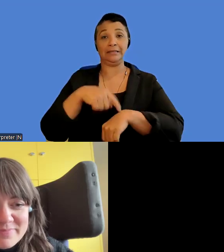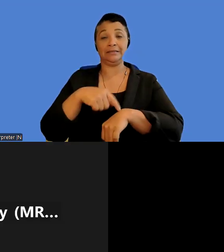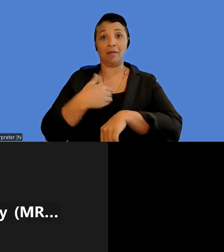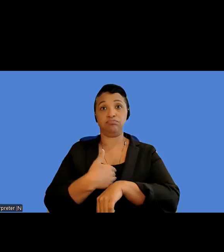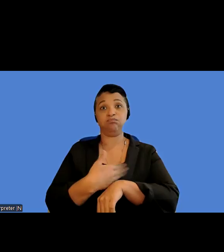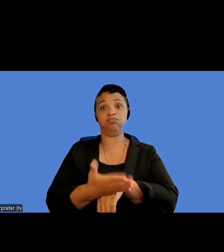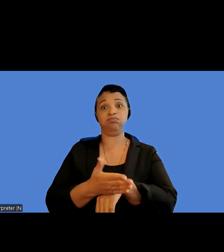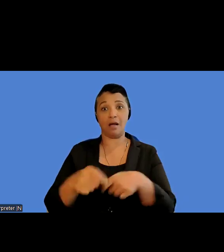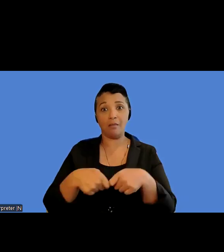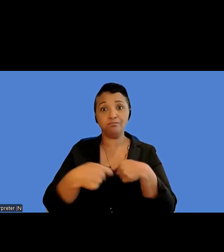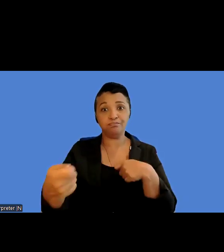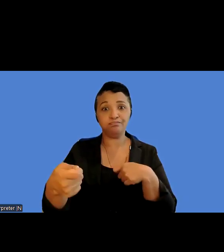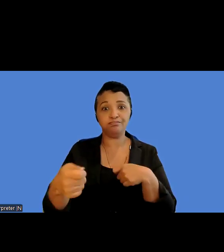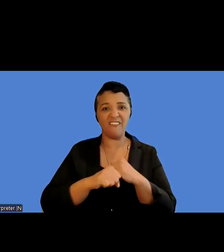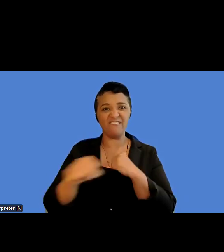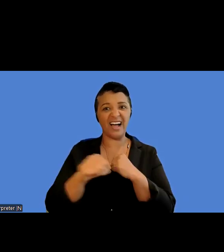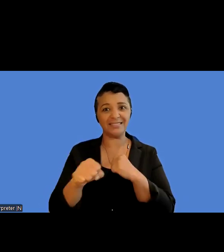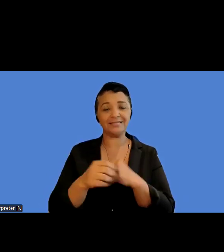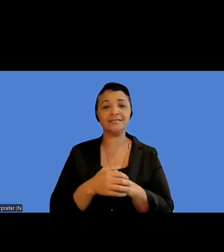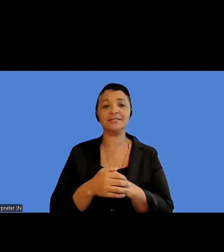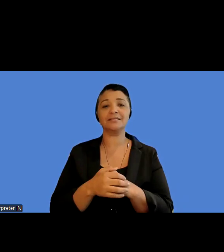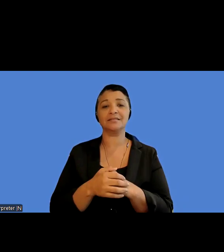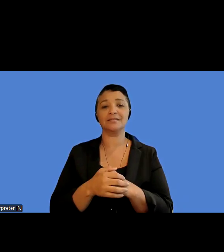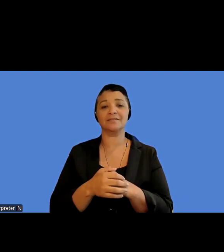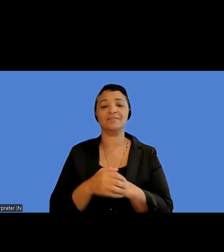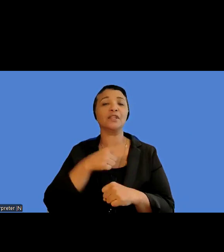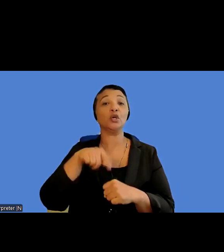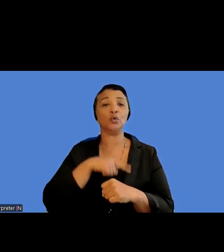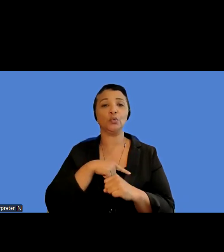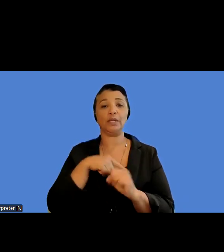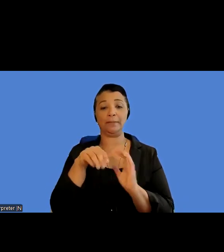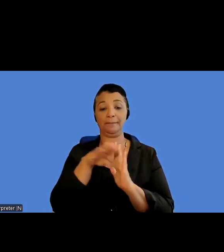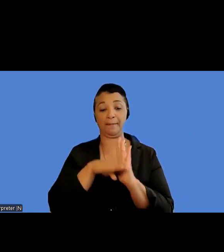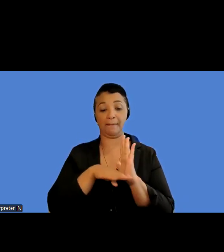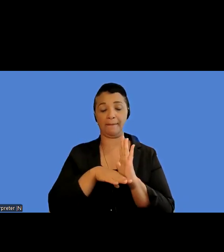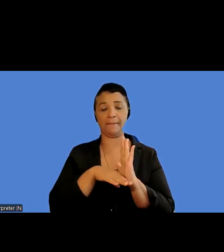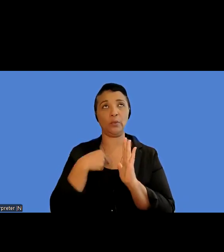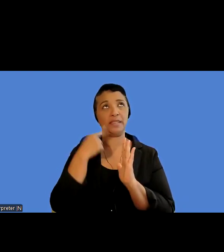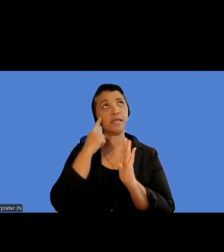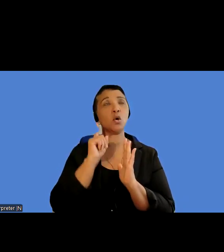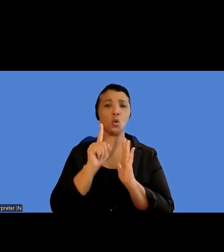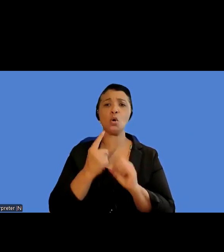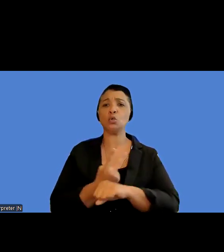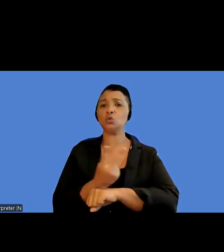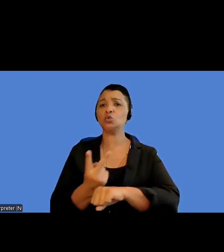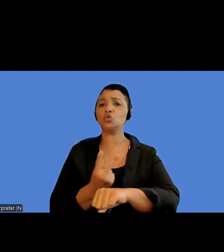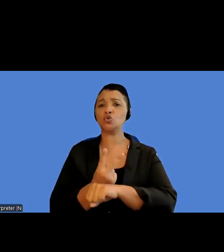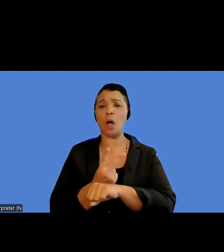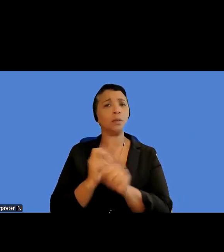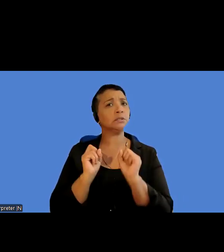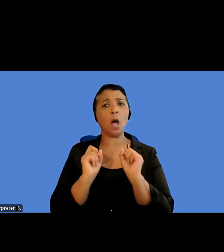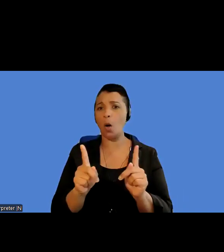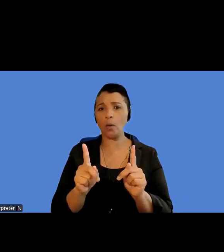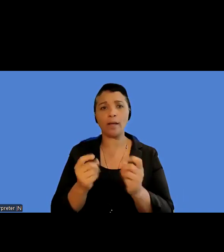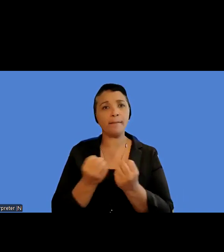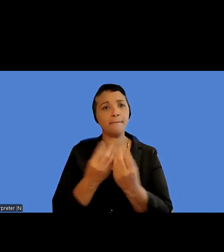when we start to structure our session, we think that maybe 2 hours could cover a lot